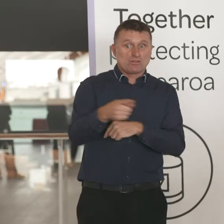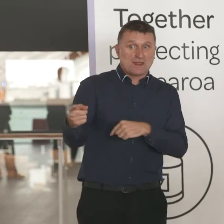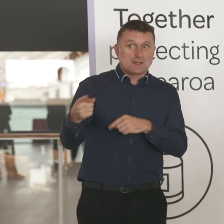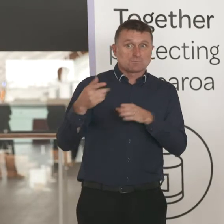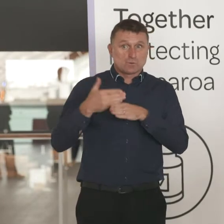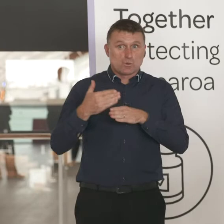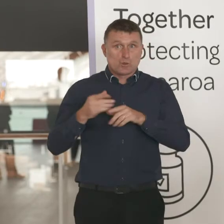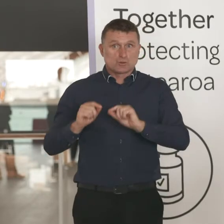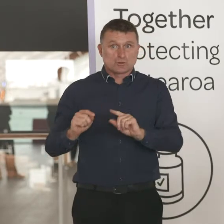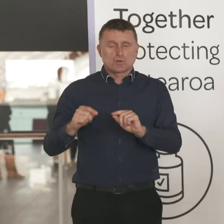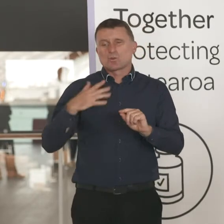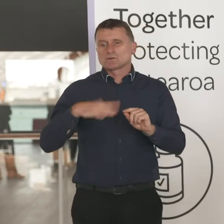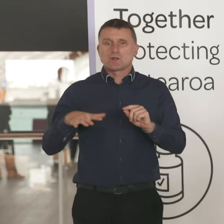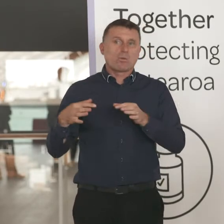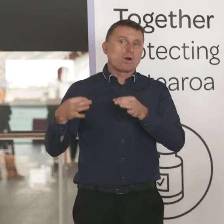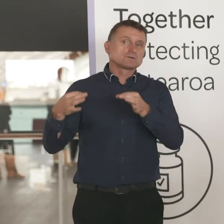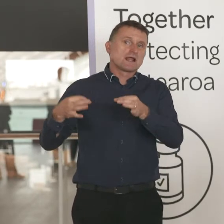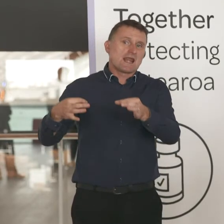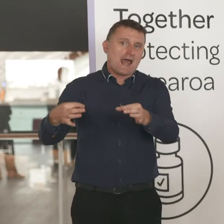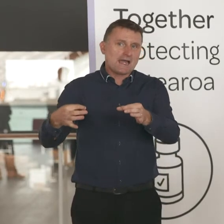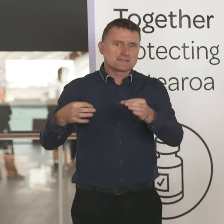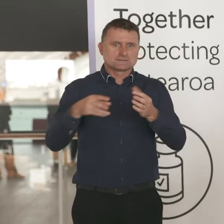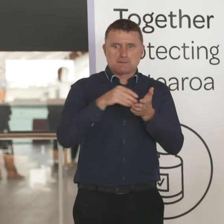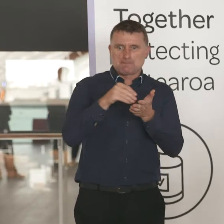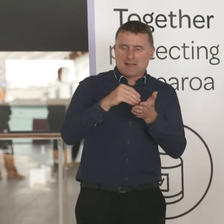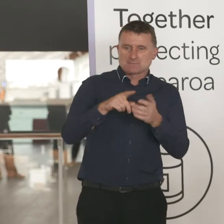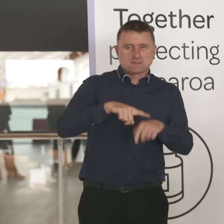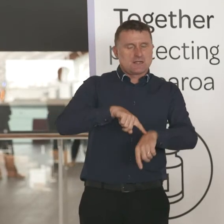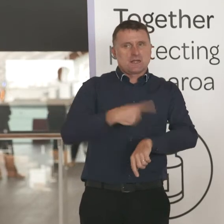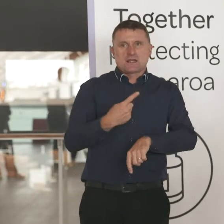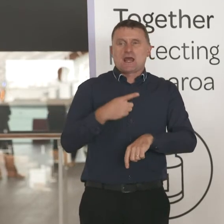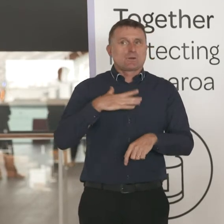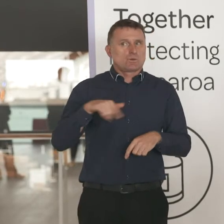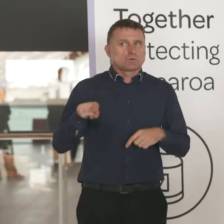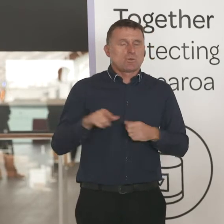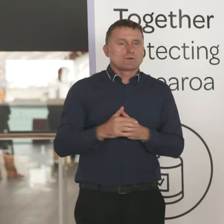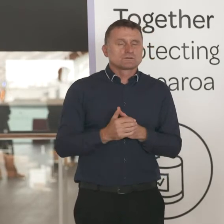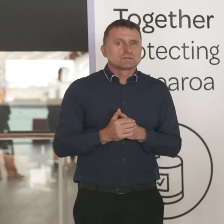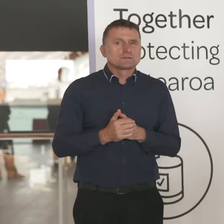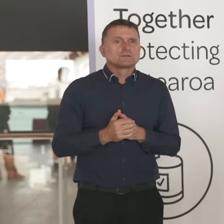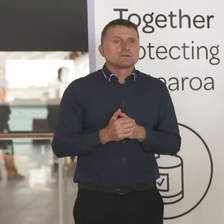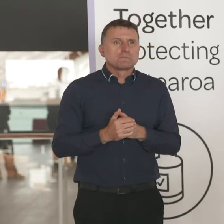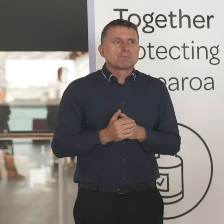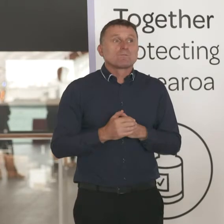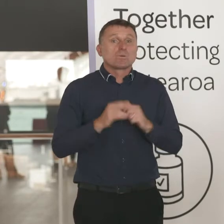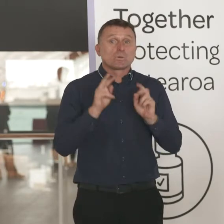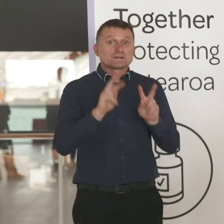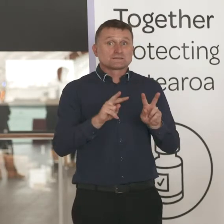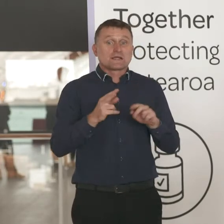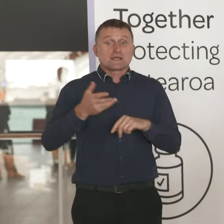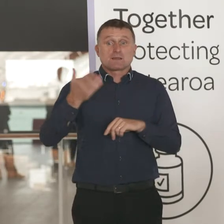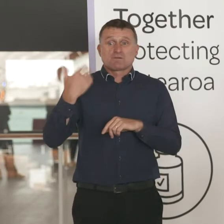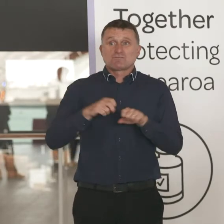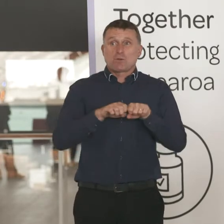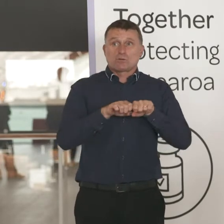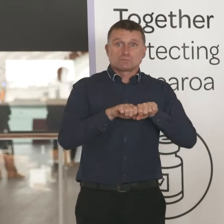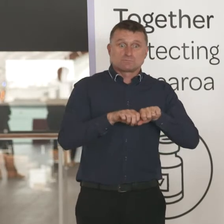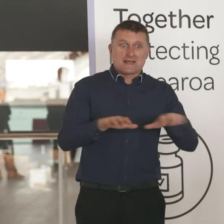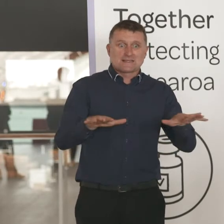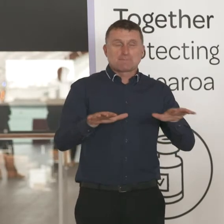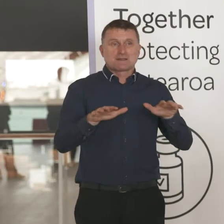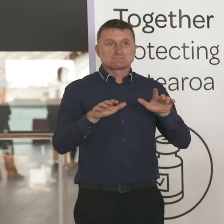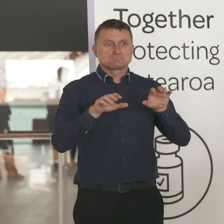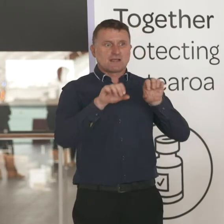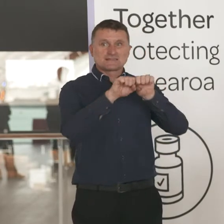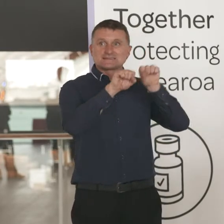delays in the future with payments coming through. Obviously what we've seen in the pandemic is a whole of system approach,